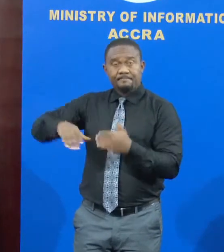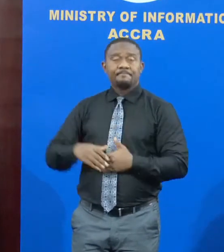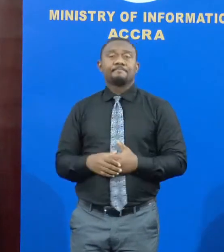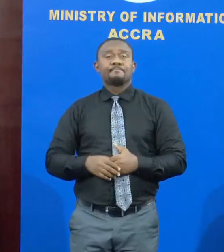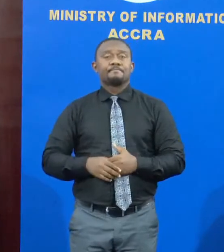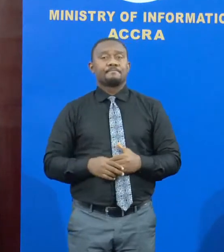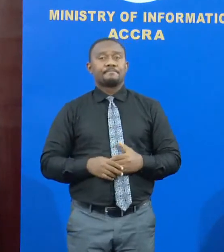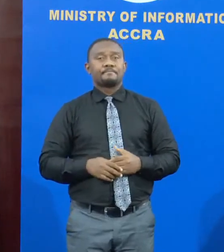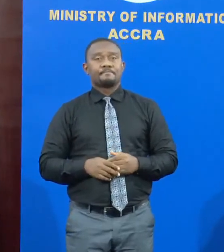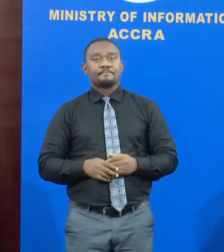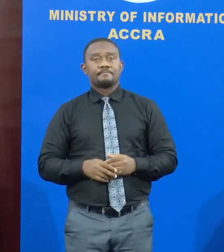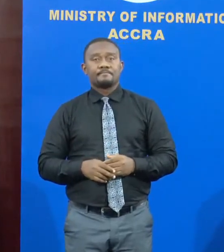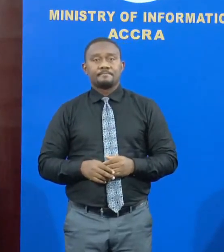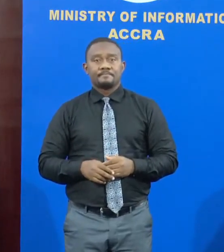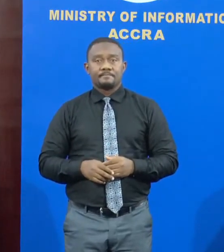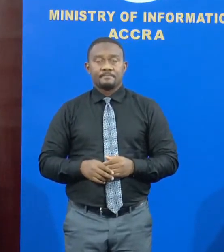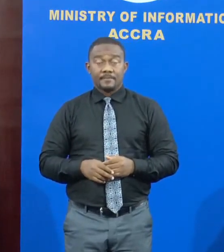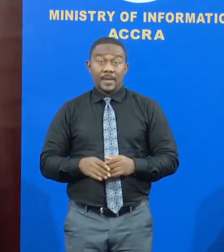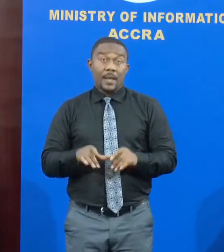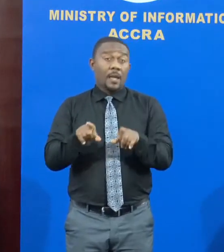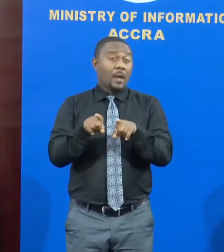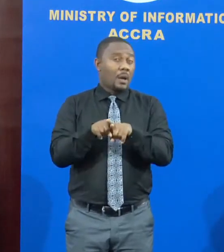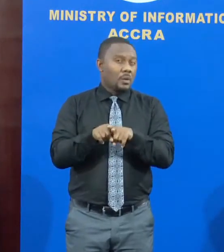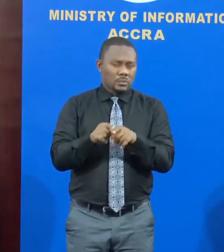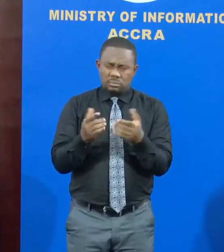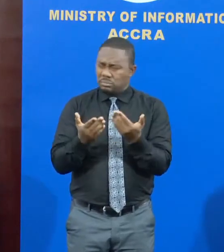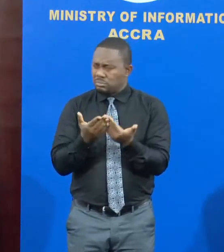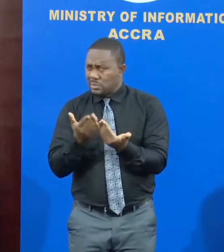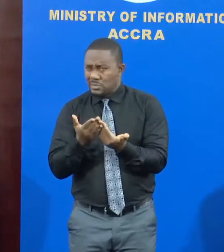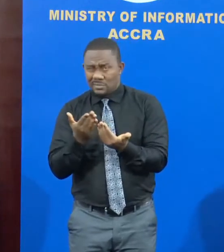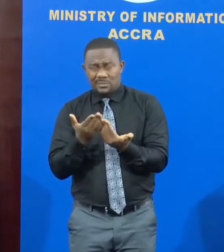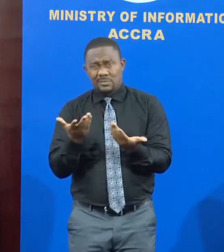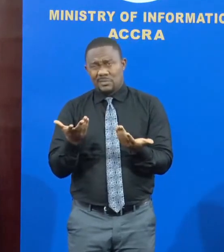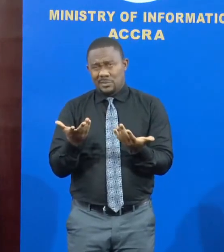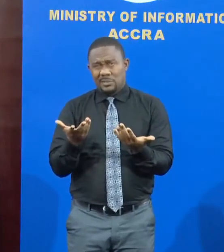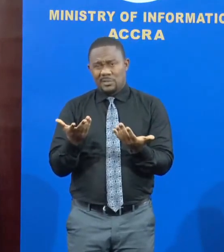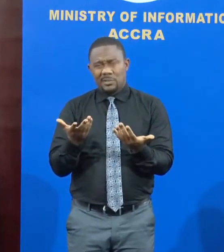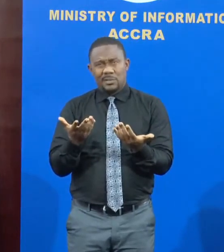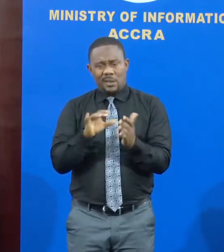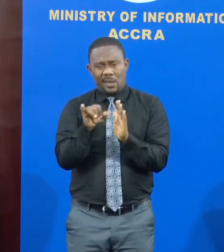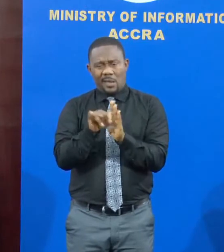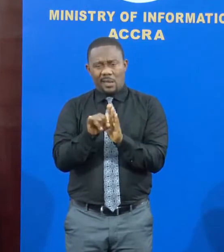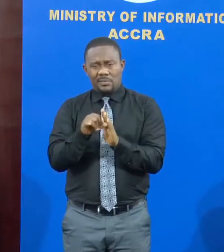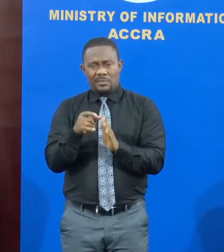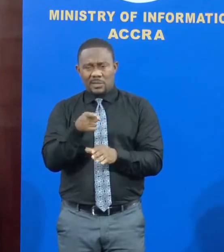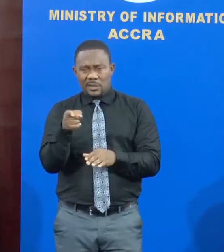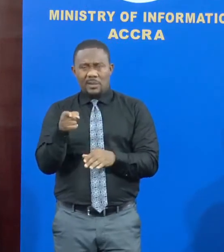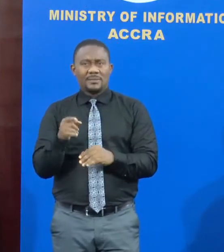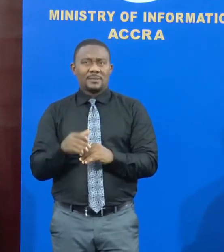register, and there will be ease and effectiveness in the identification of